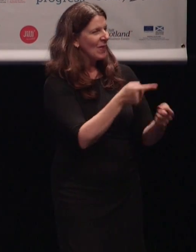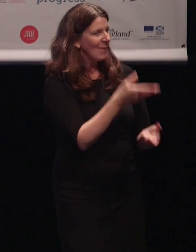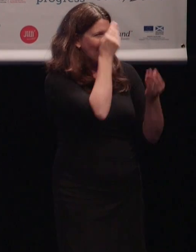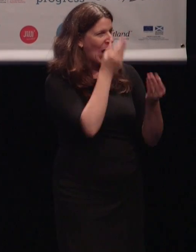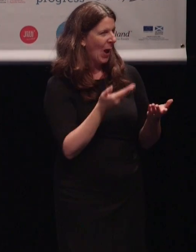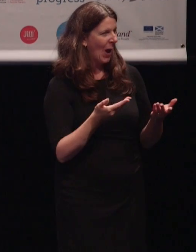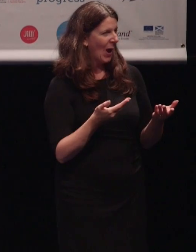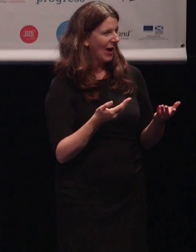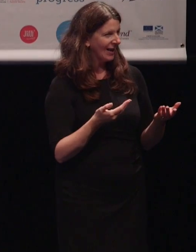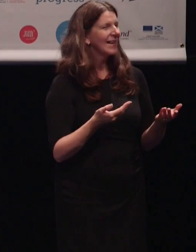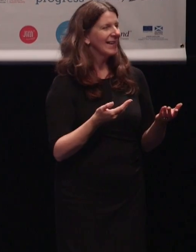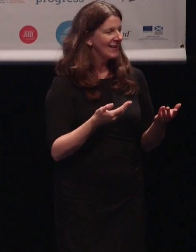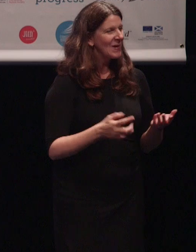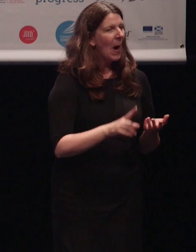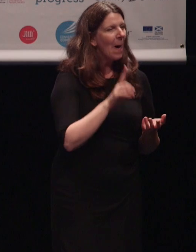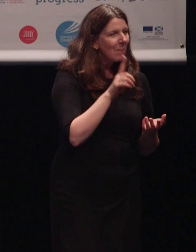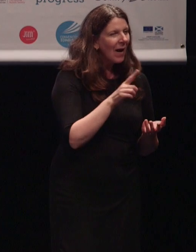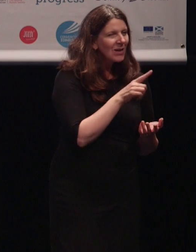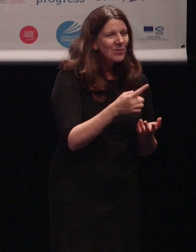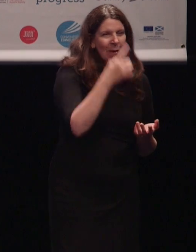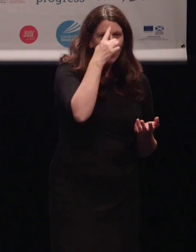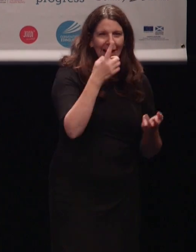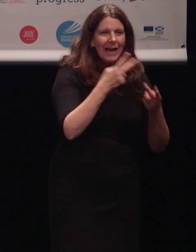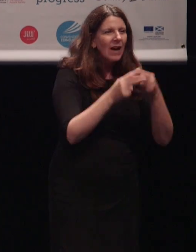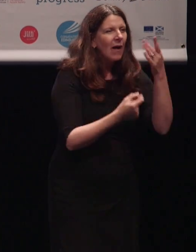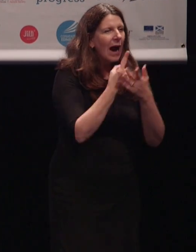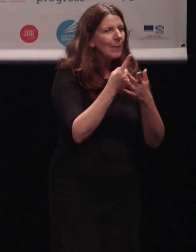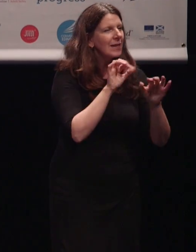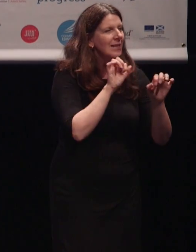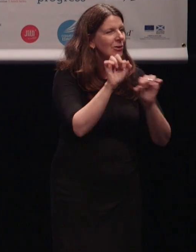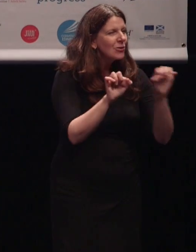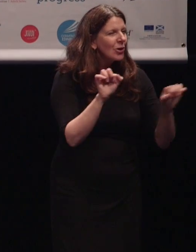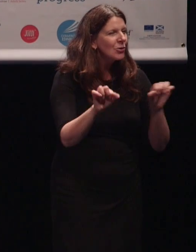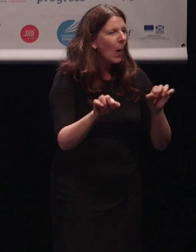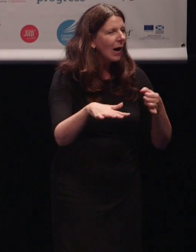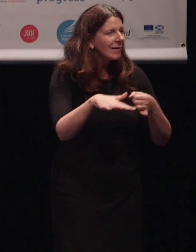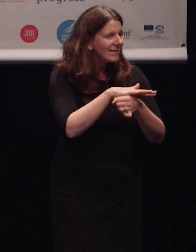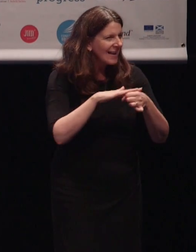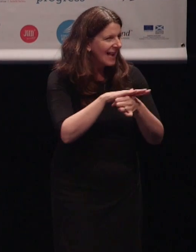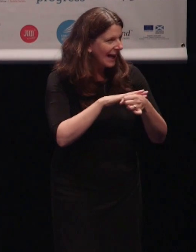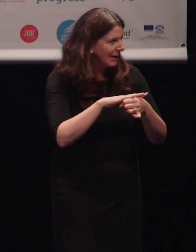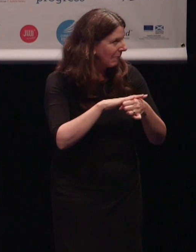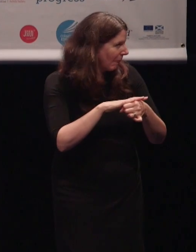Just take a second and think if this could happen in your settings as well.